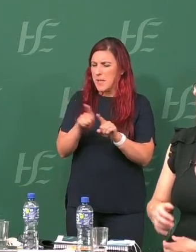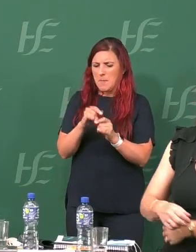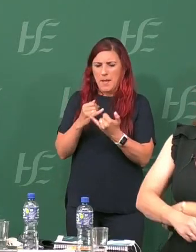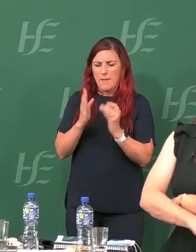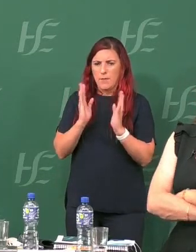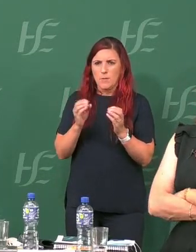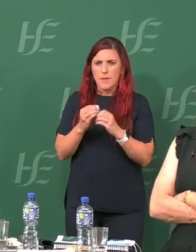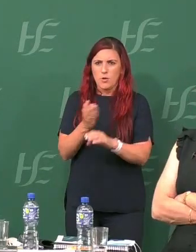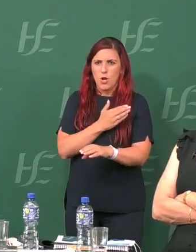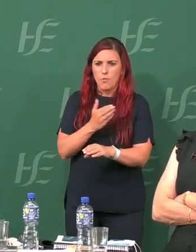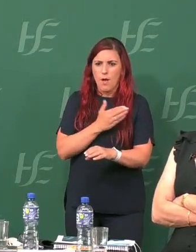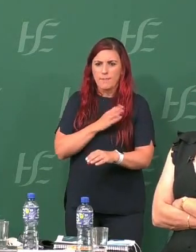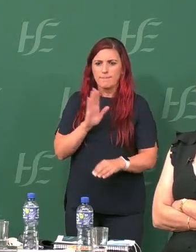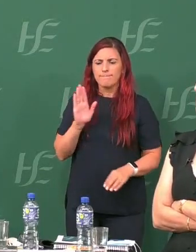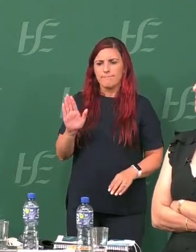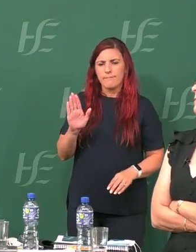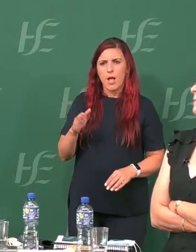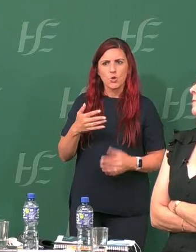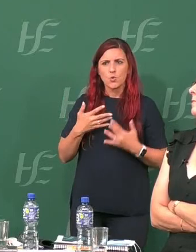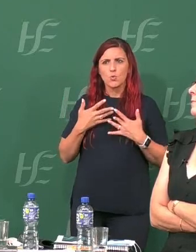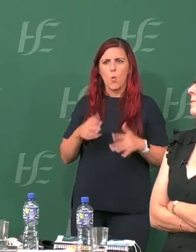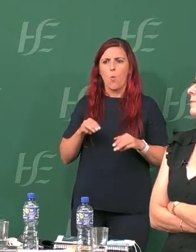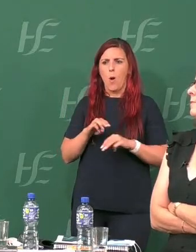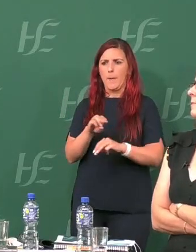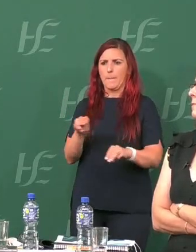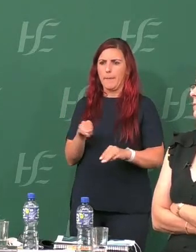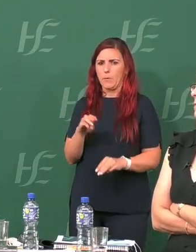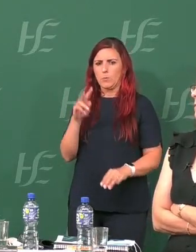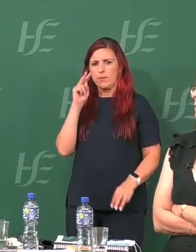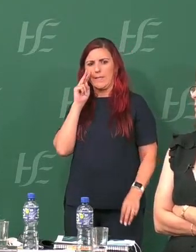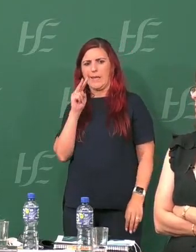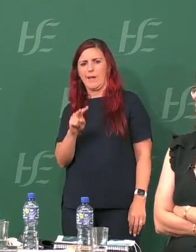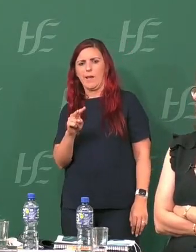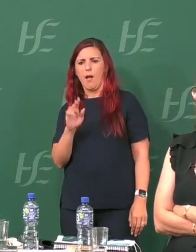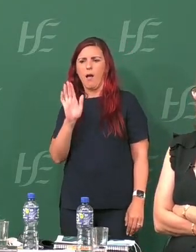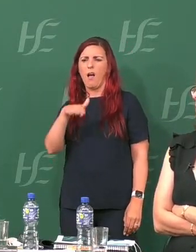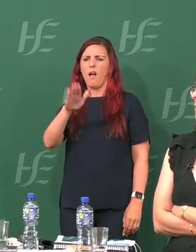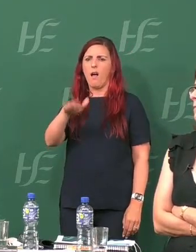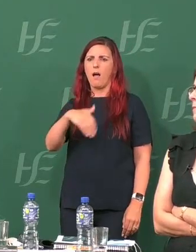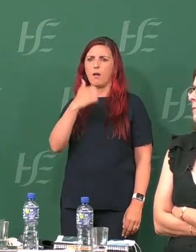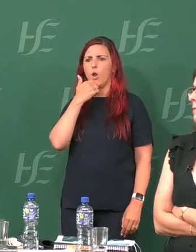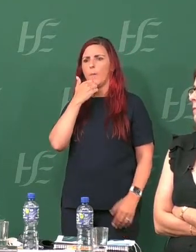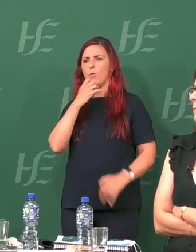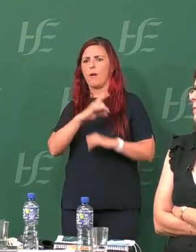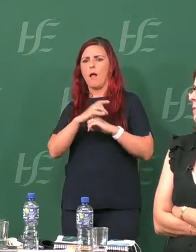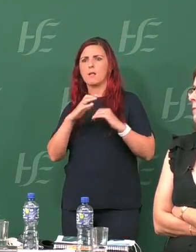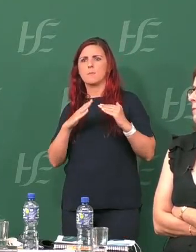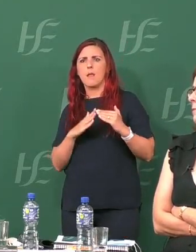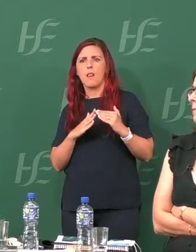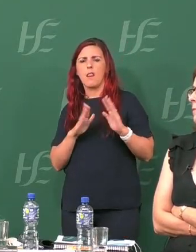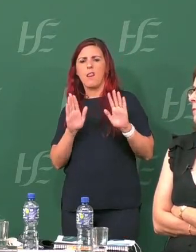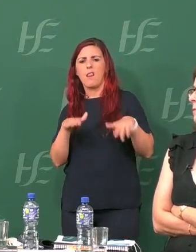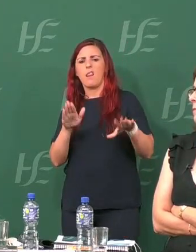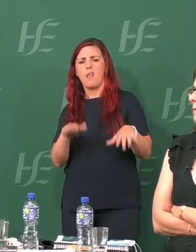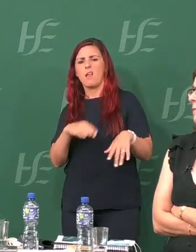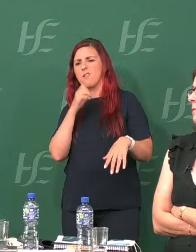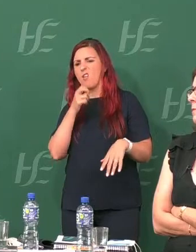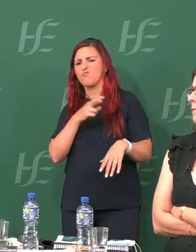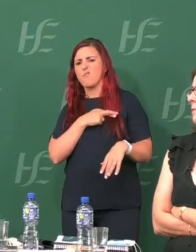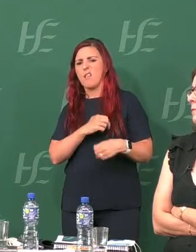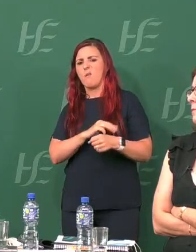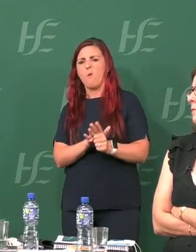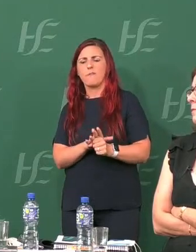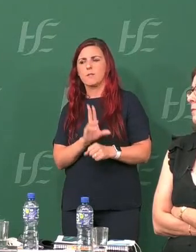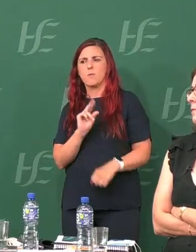I would not like the public to get any impression whatsoever that the numbers of people we have in hospital are not really COVID cases.